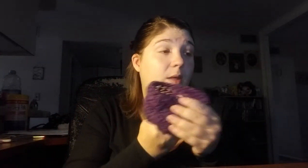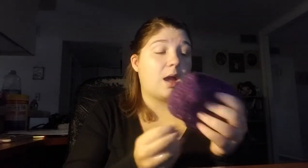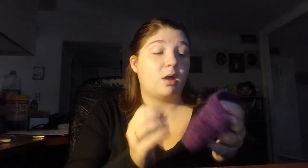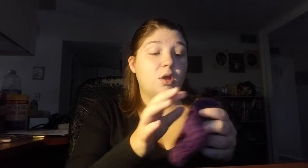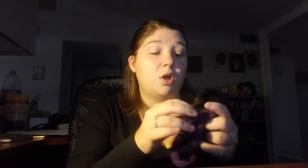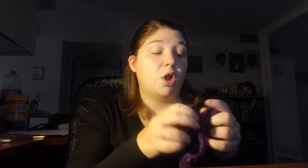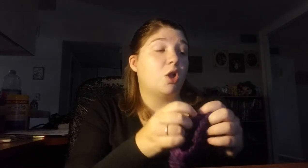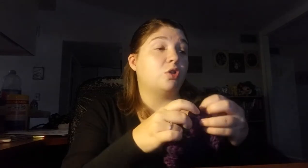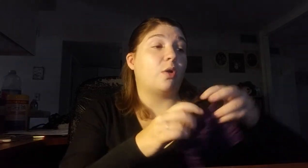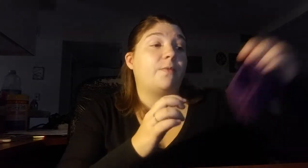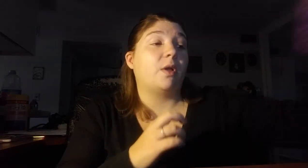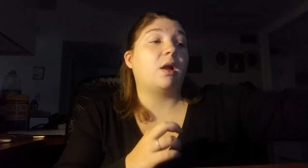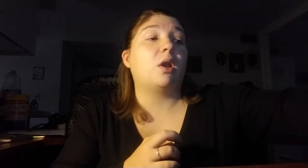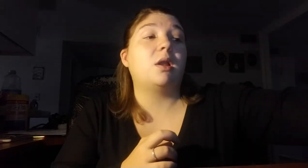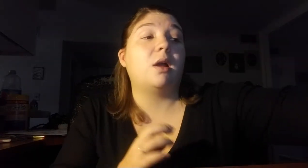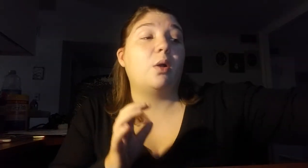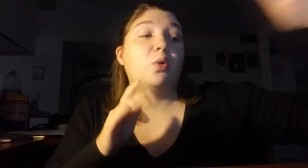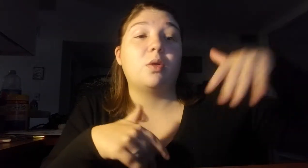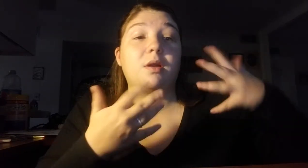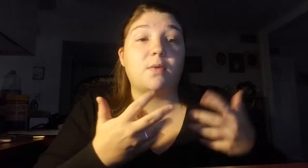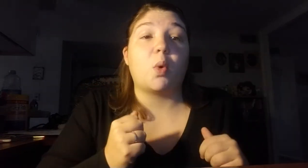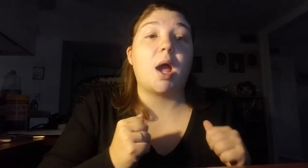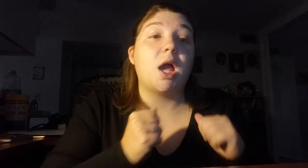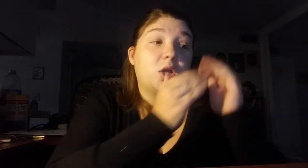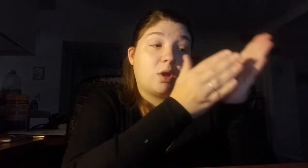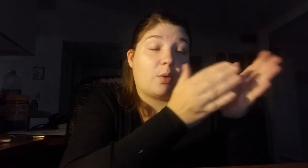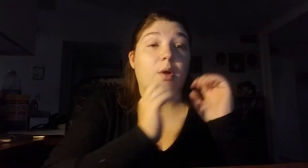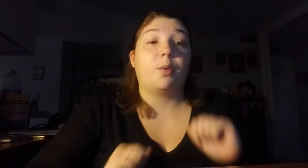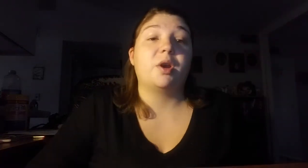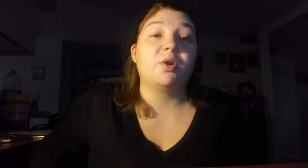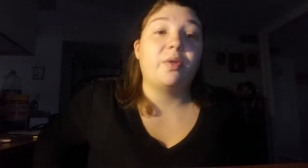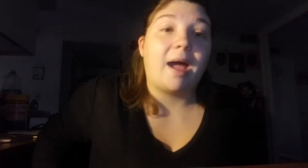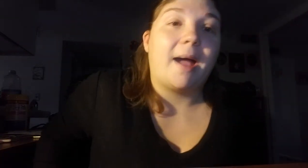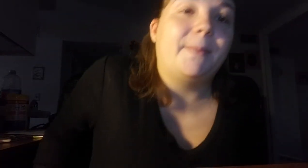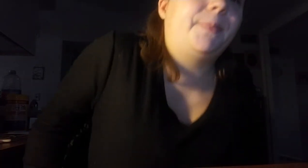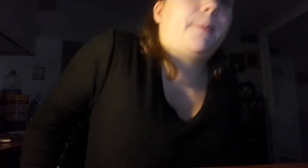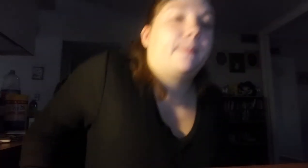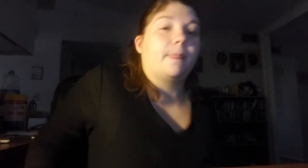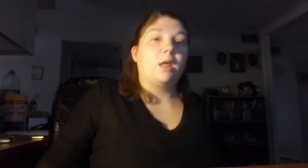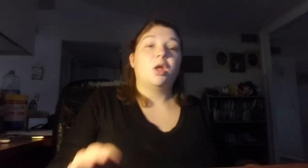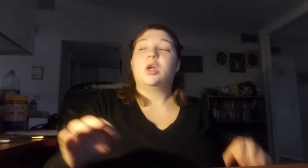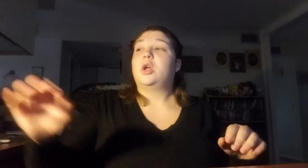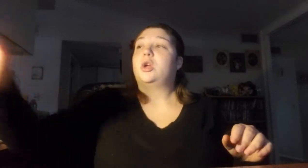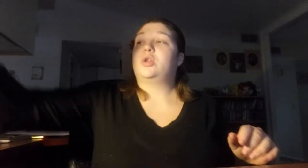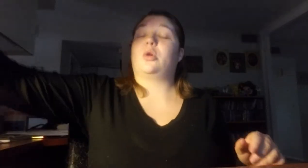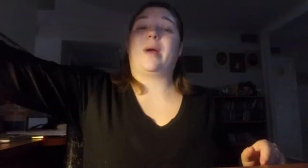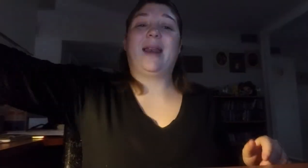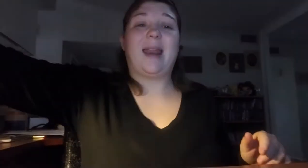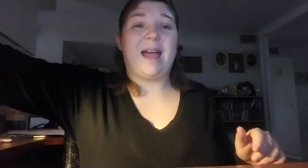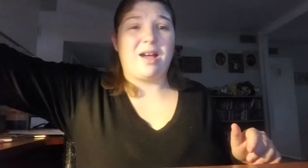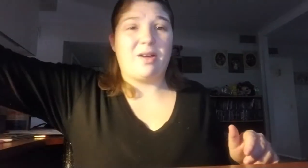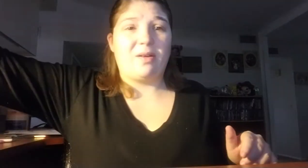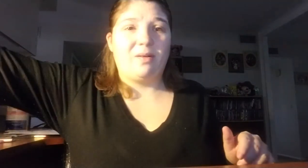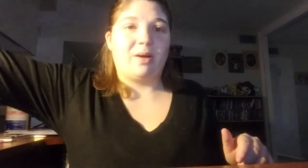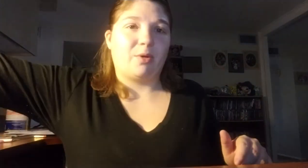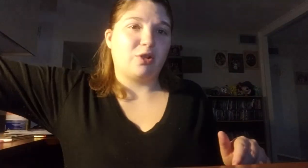that. So if they're gonna do the giveaway, I'm gonna do that. So right now, I'm gonna turn